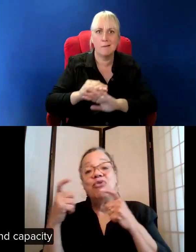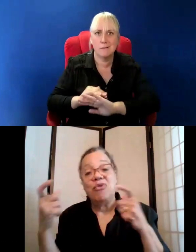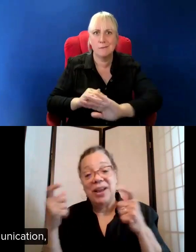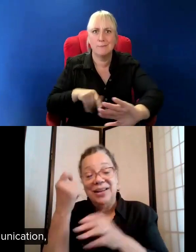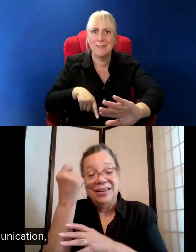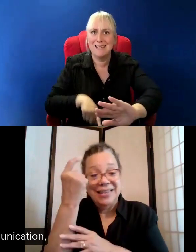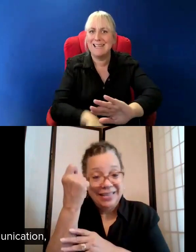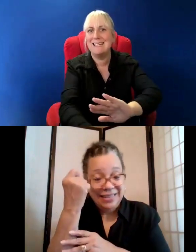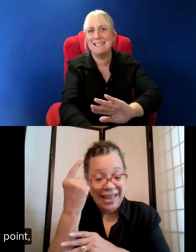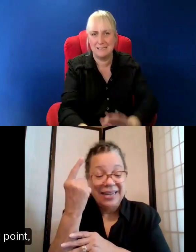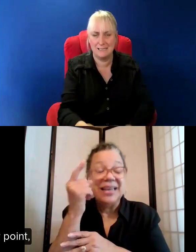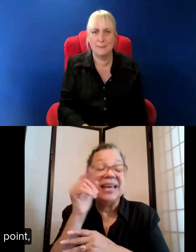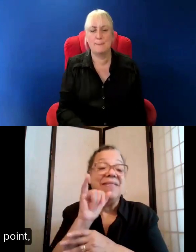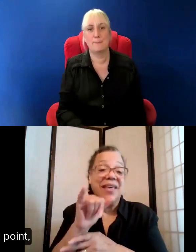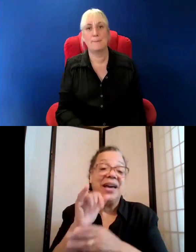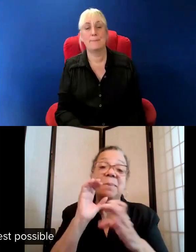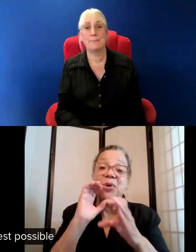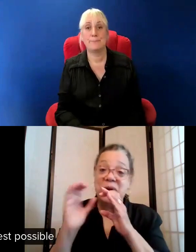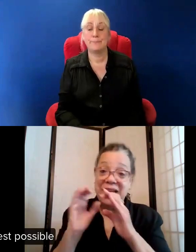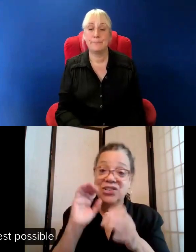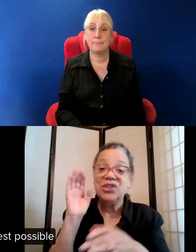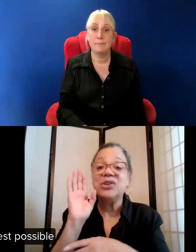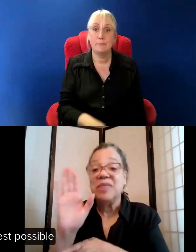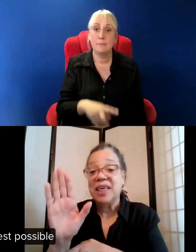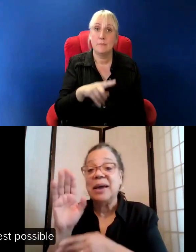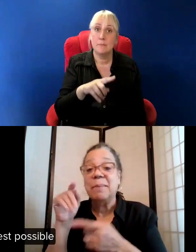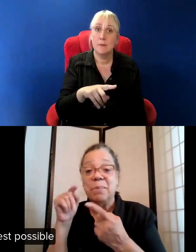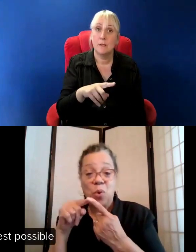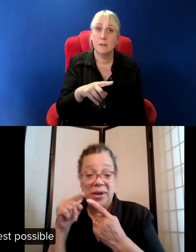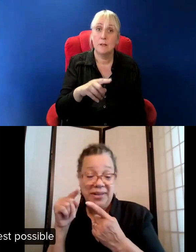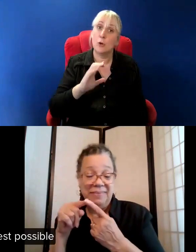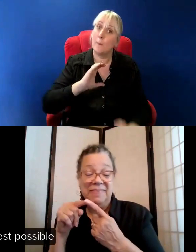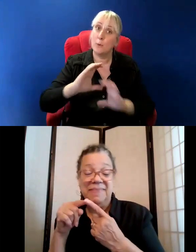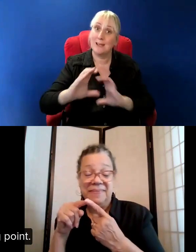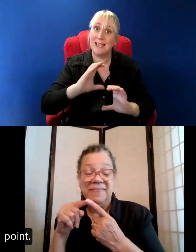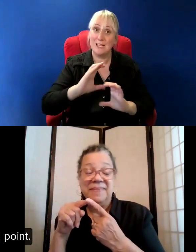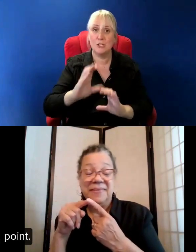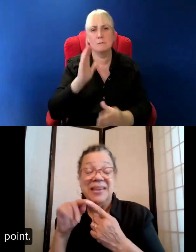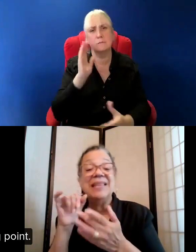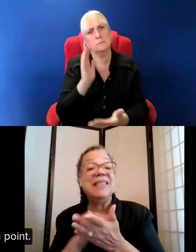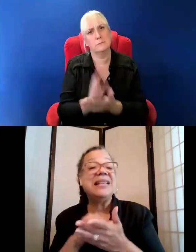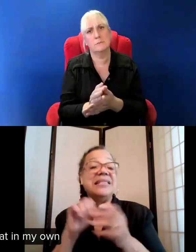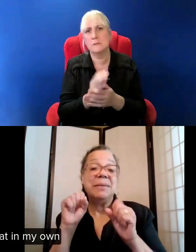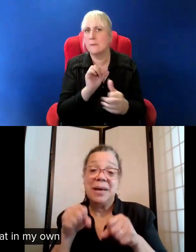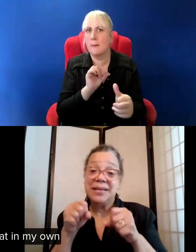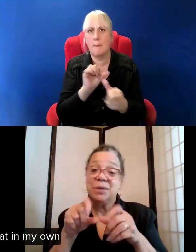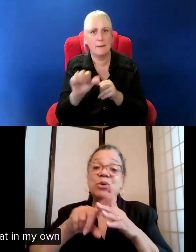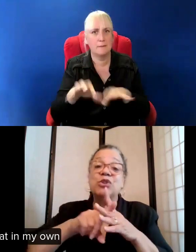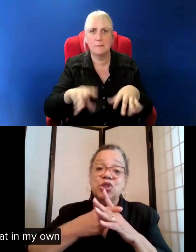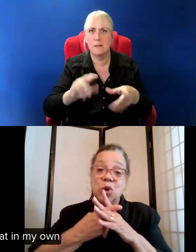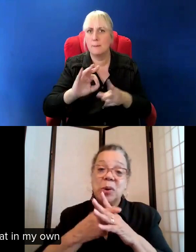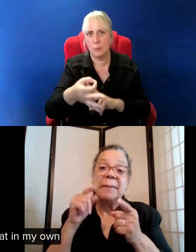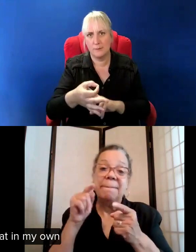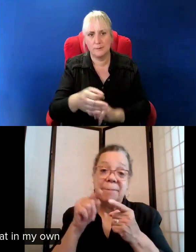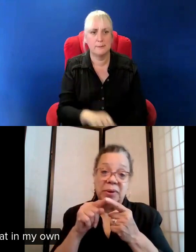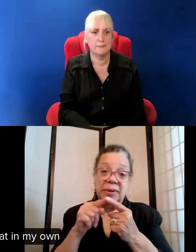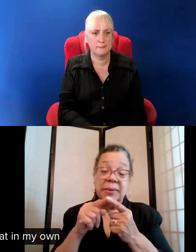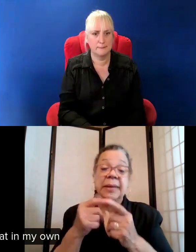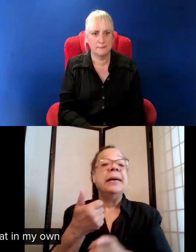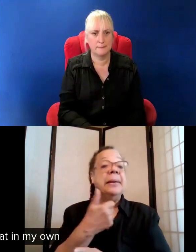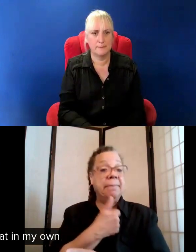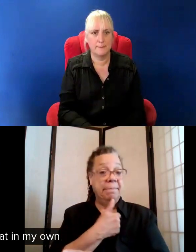and capacity, and communication, to your point, is the greatest possible starting point. Yeah, I also think